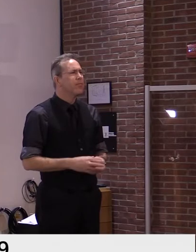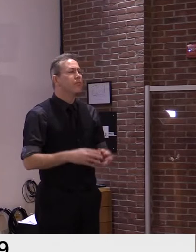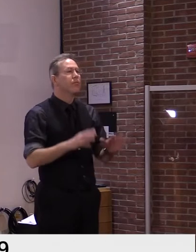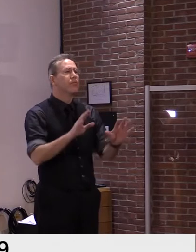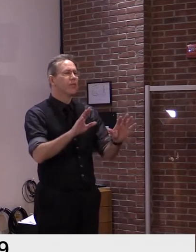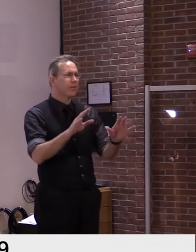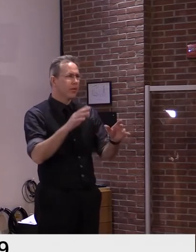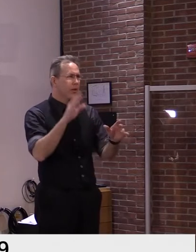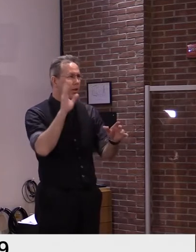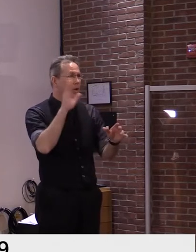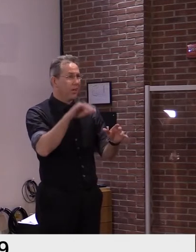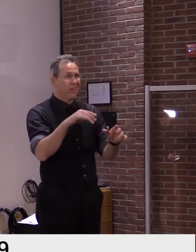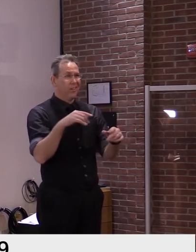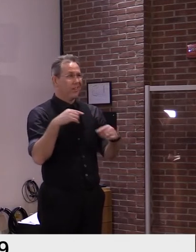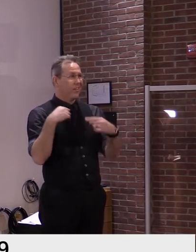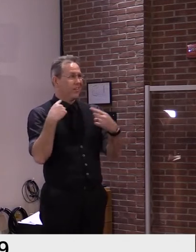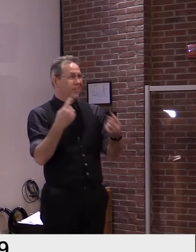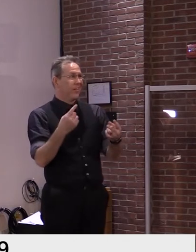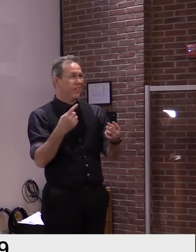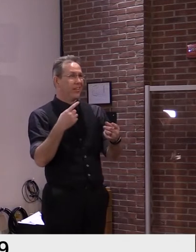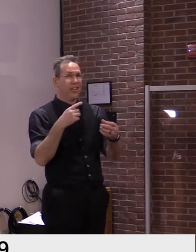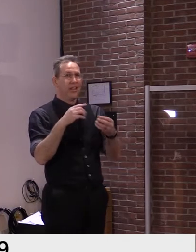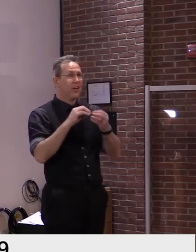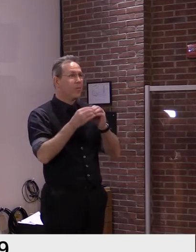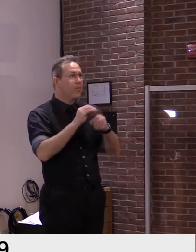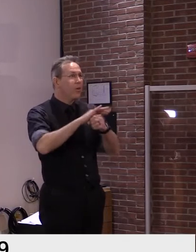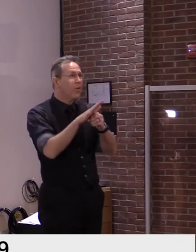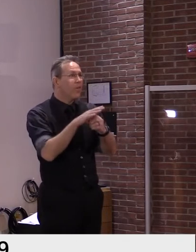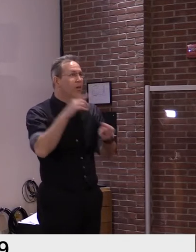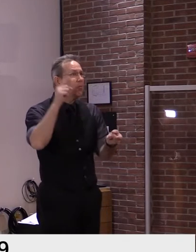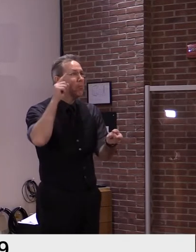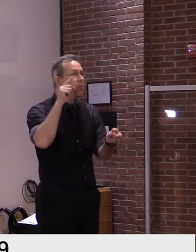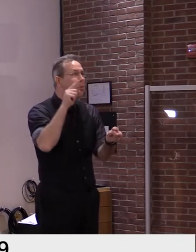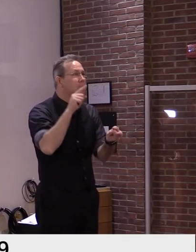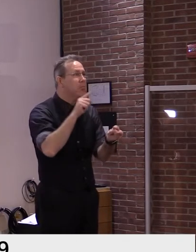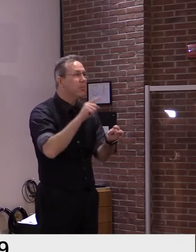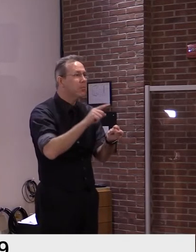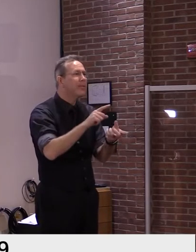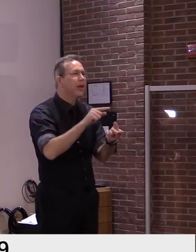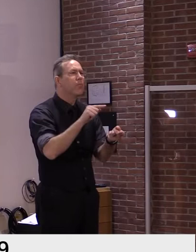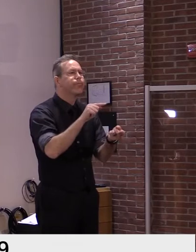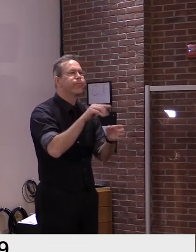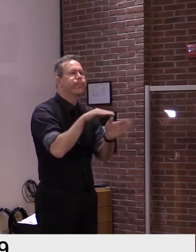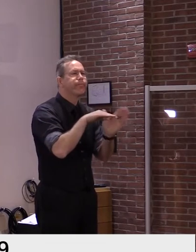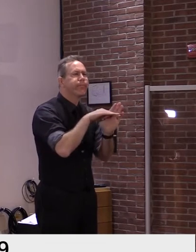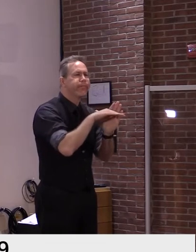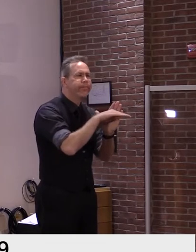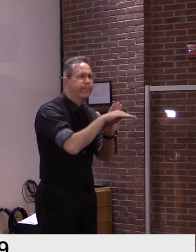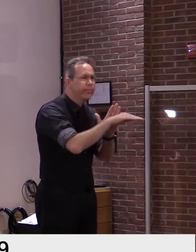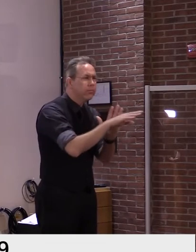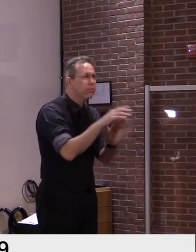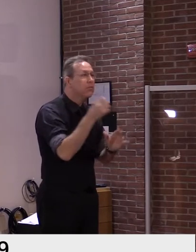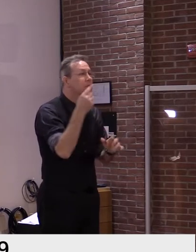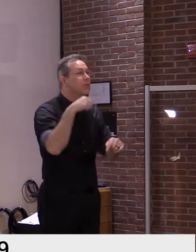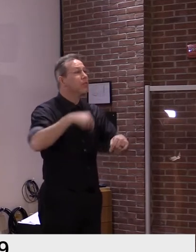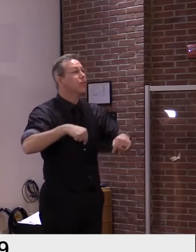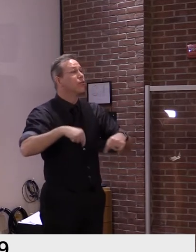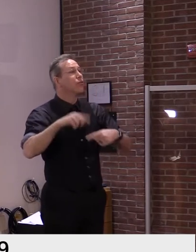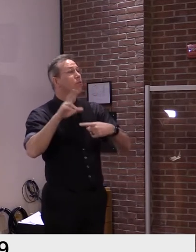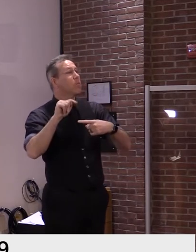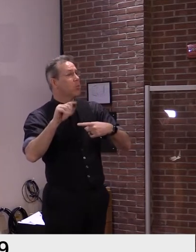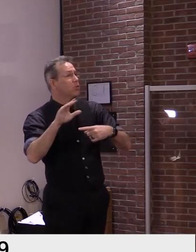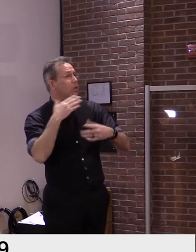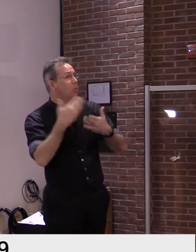halt this week, Vermont continued its slow and steady improvement in all of the key metrics, with fewer cases this week